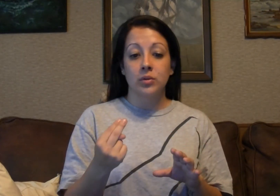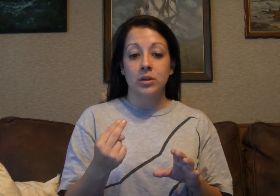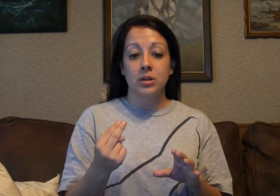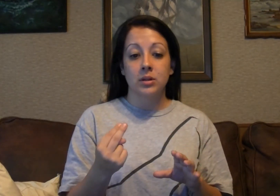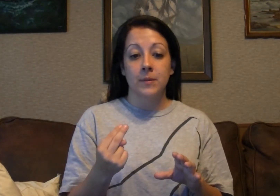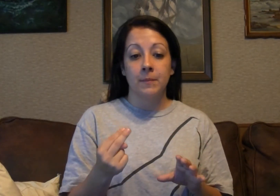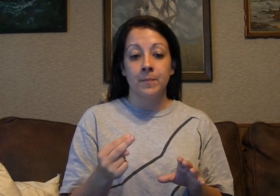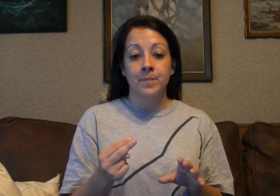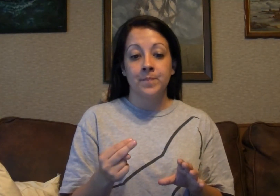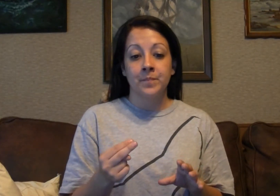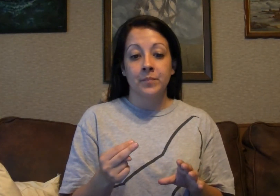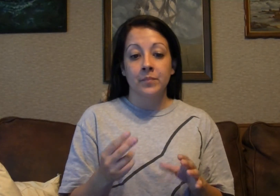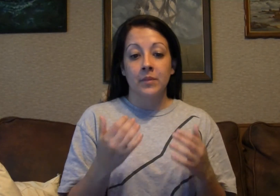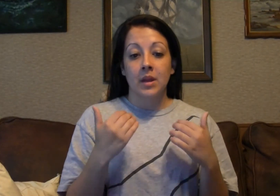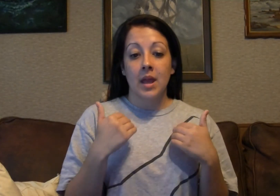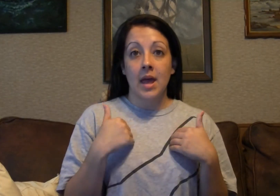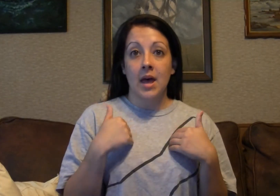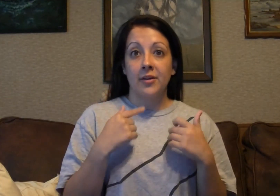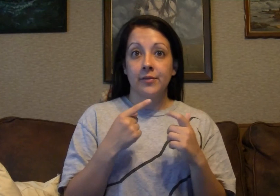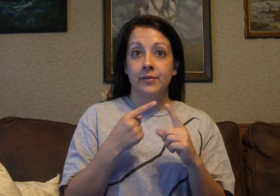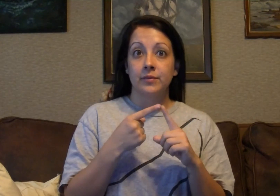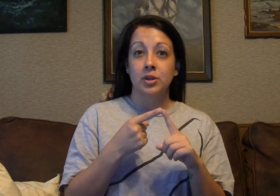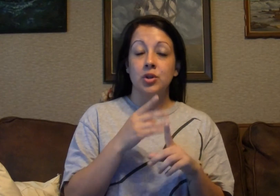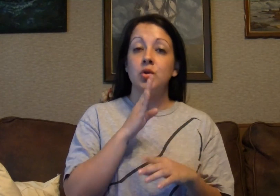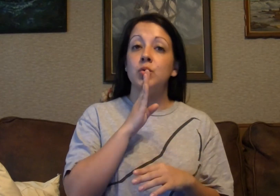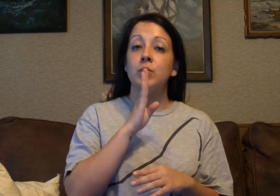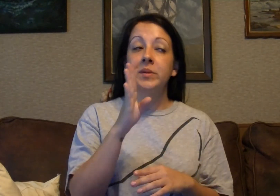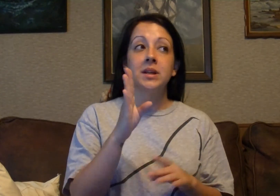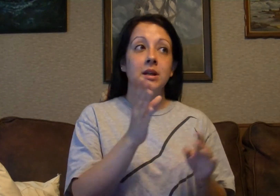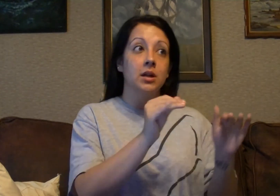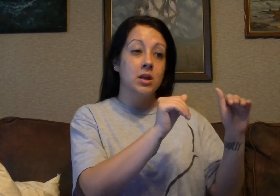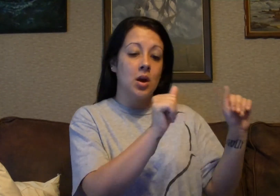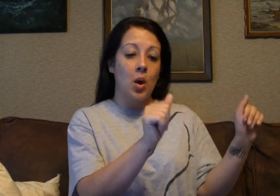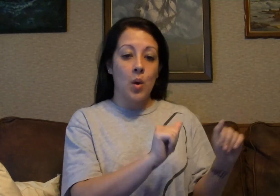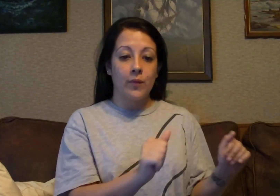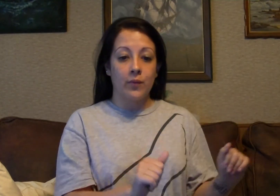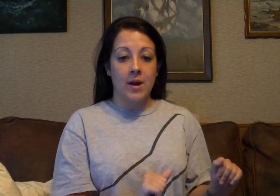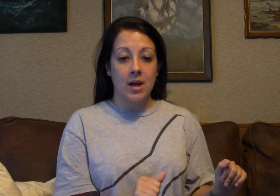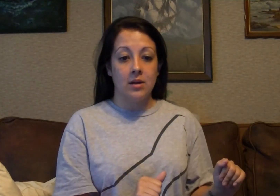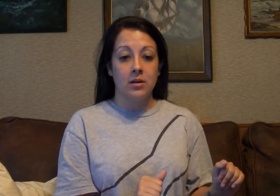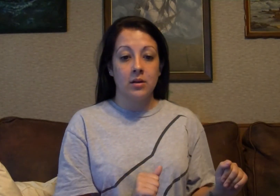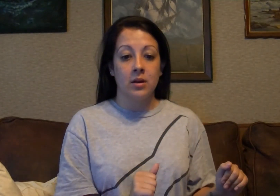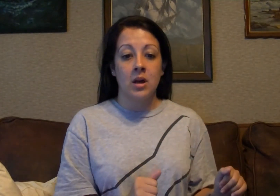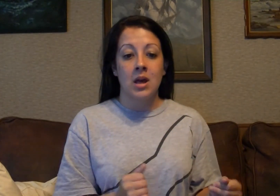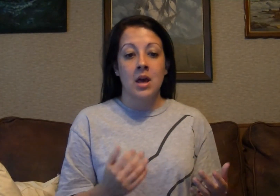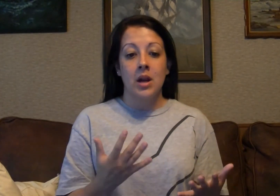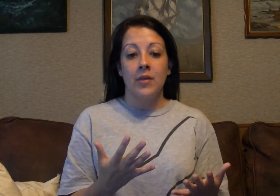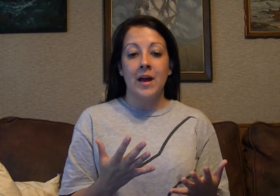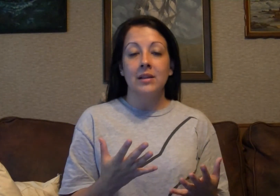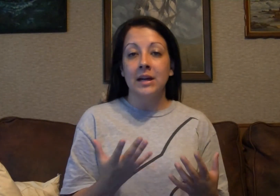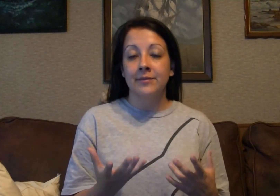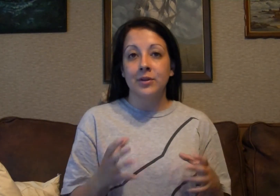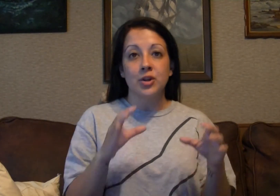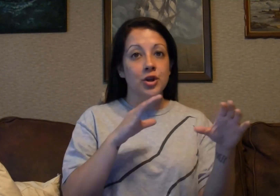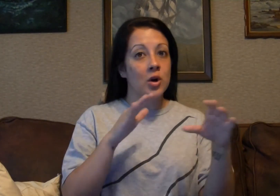don't have to be afraid. And on that line for